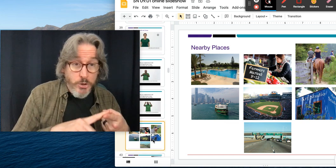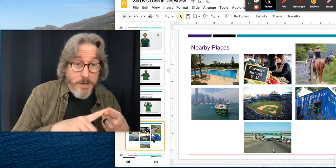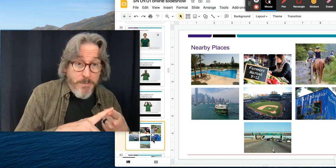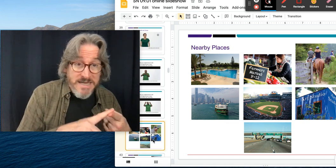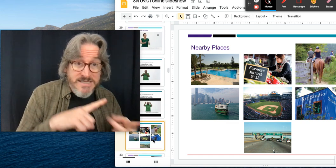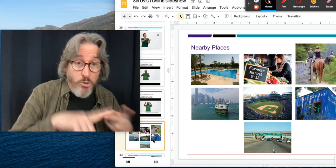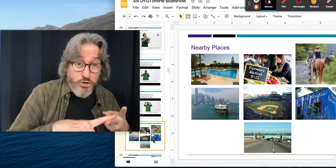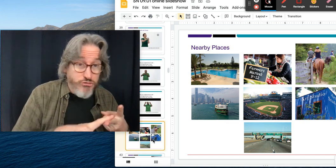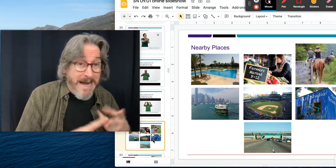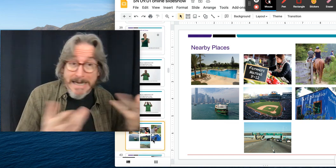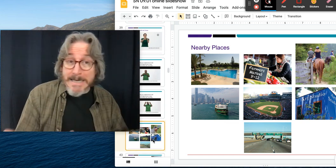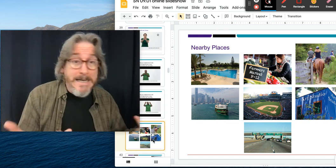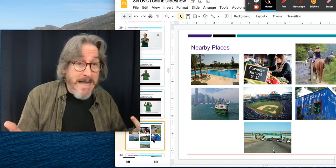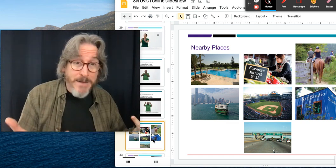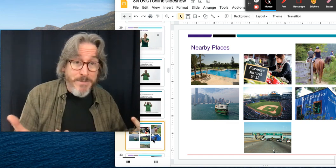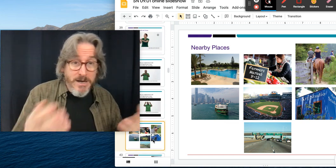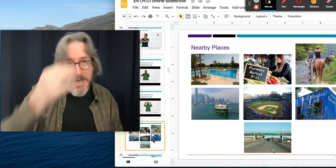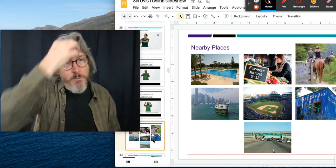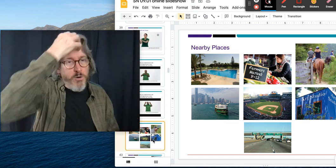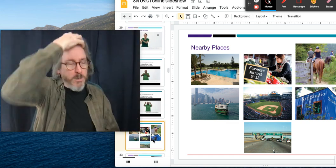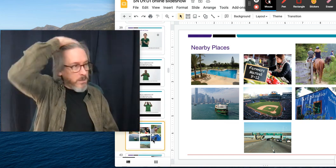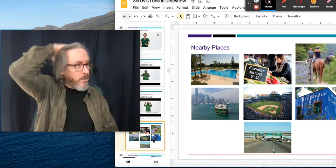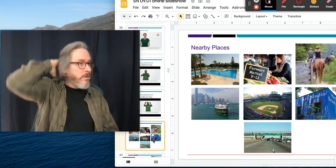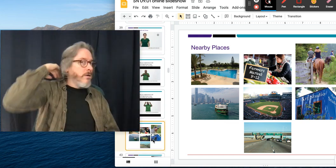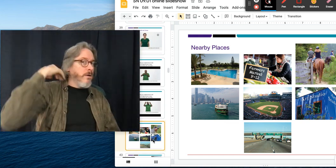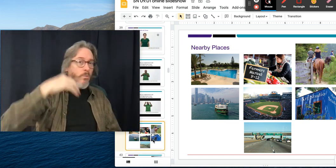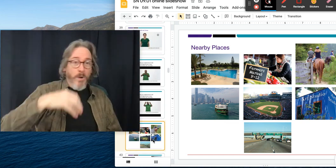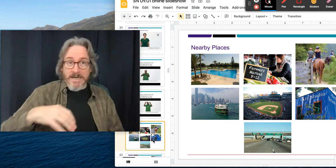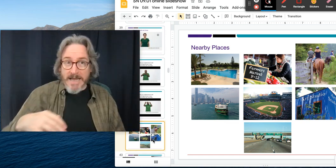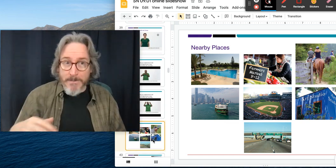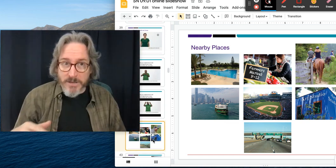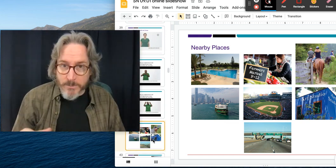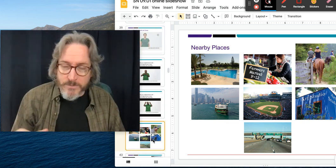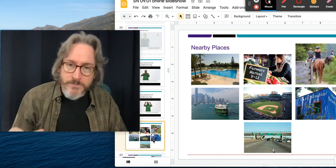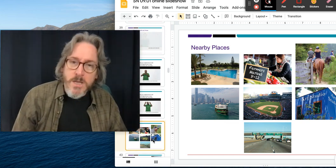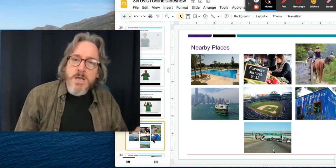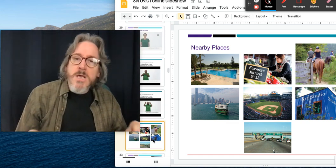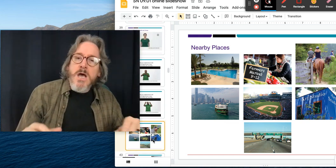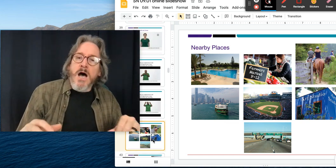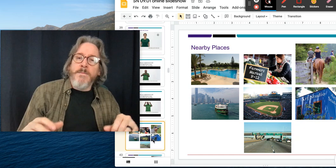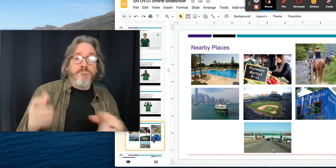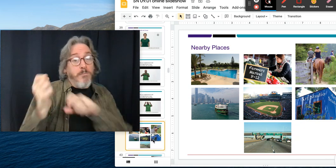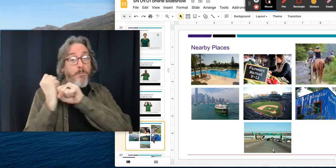have included bus or train and been a lot more widely applicable.